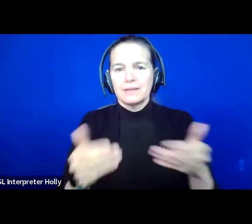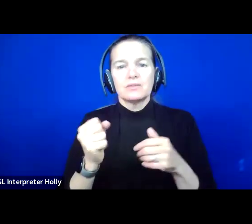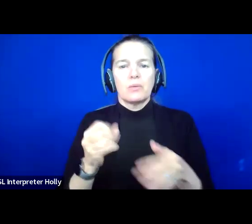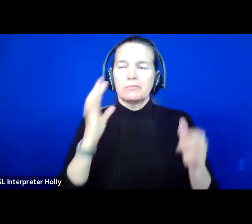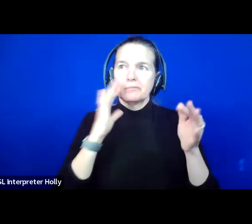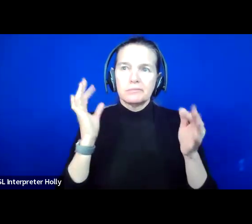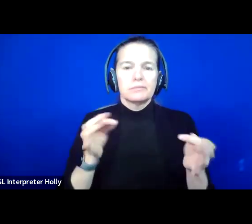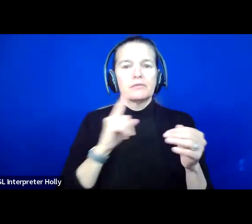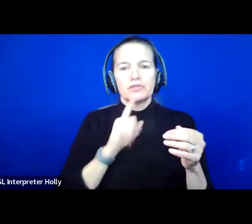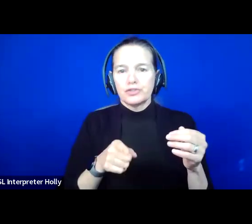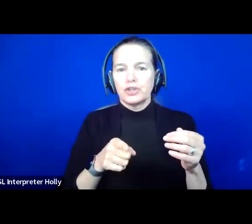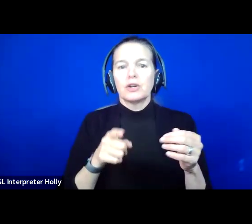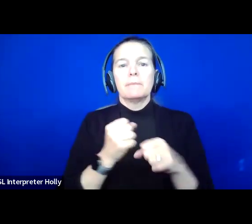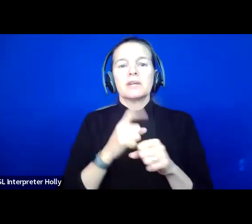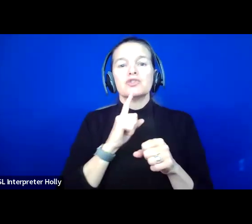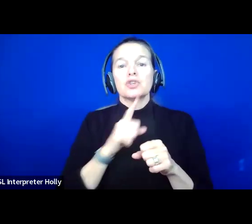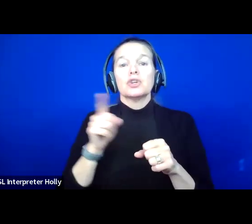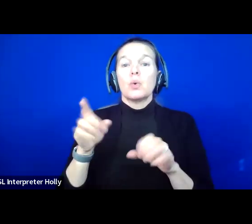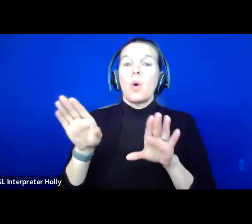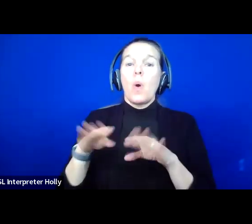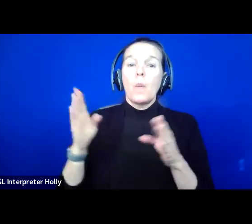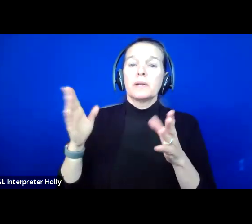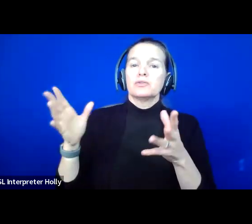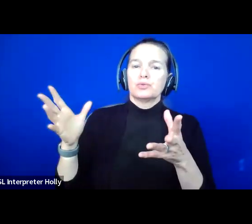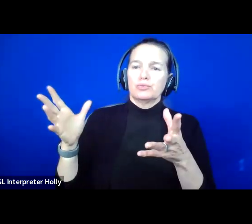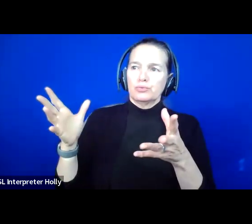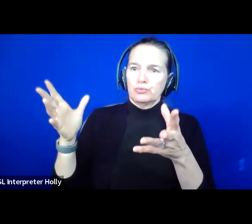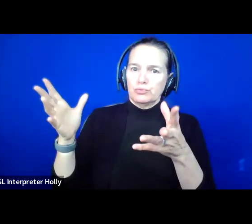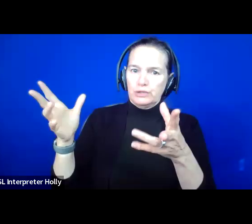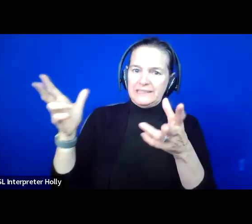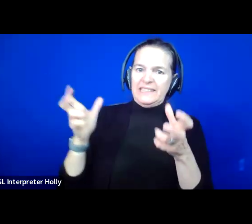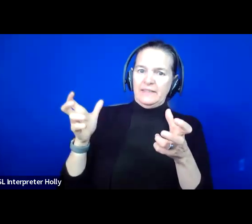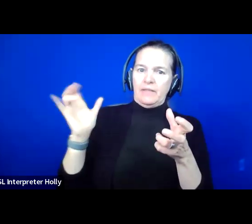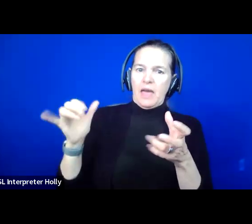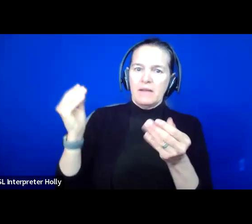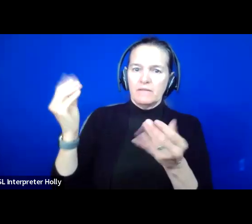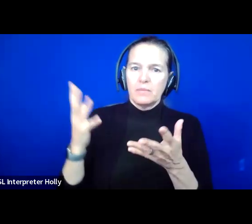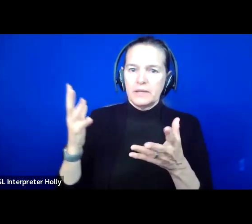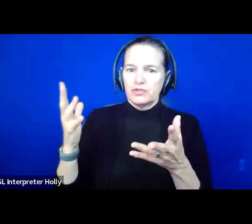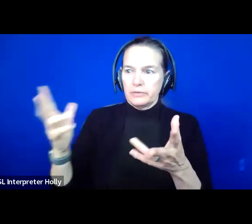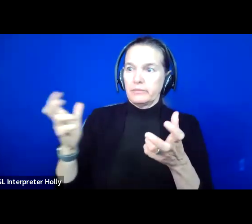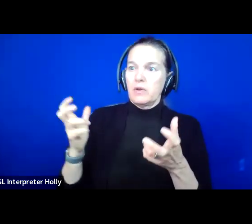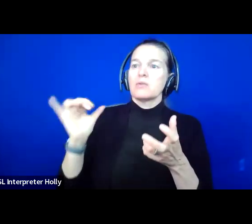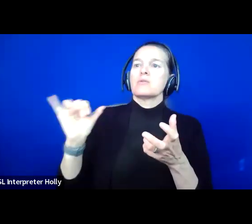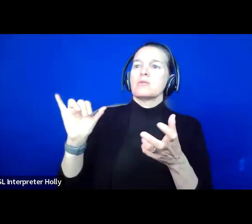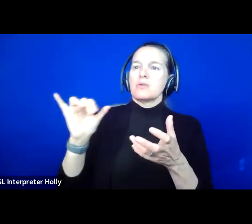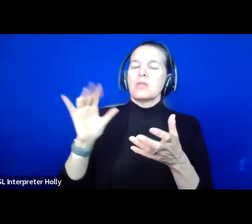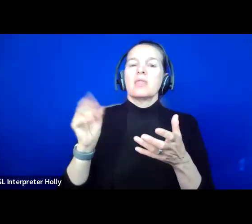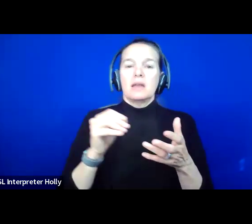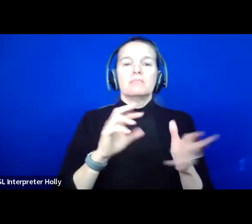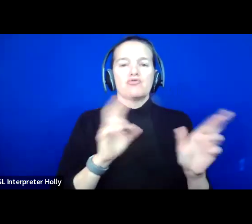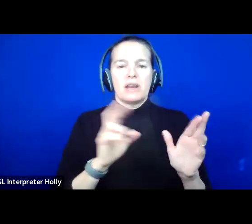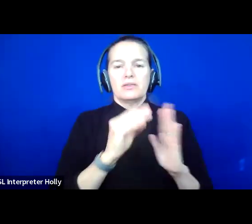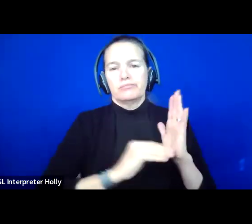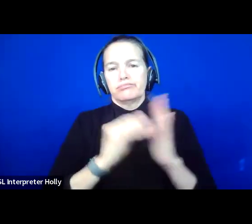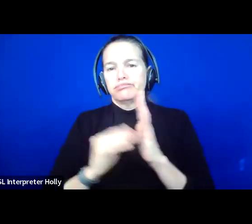say make sure that you're open to receiving the information that they give you and be ready to do whatever homework they request of you to move